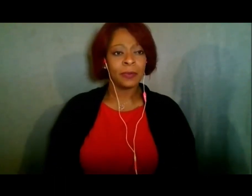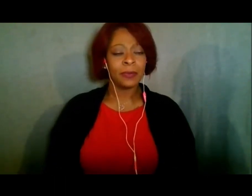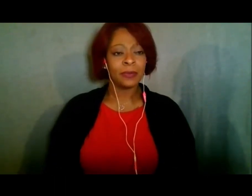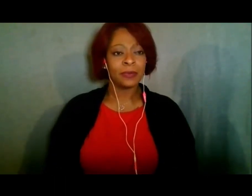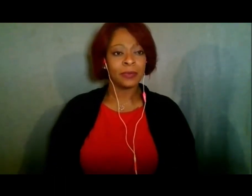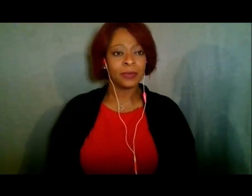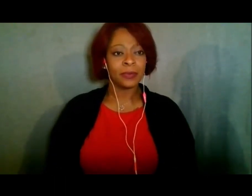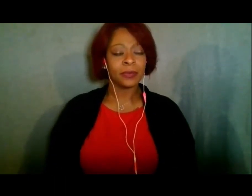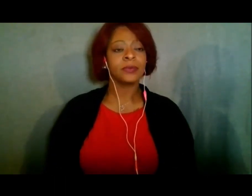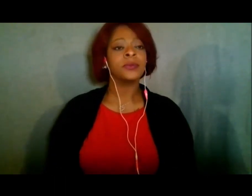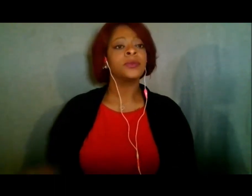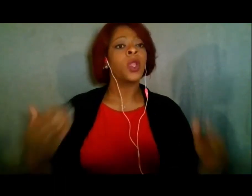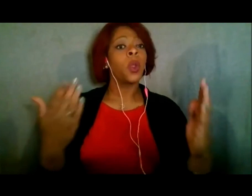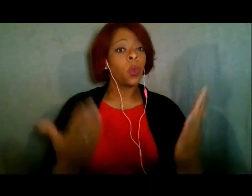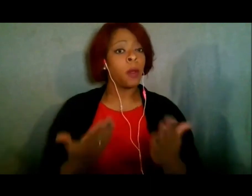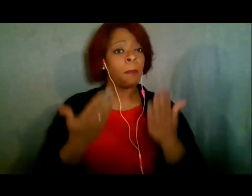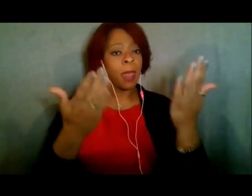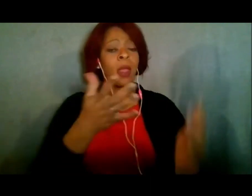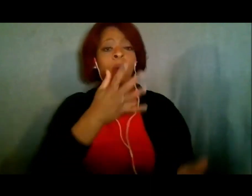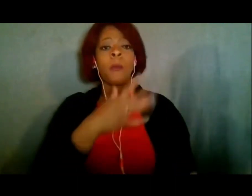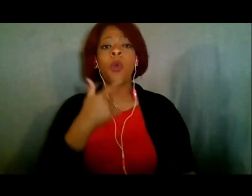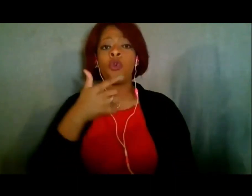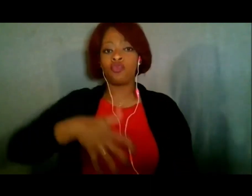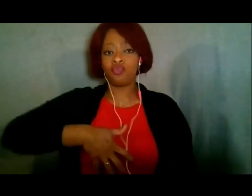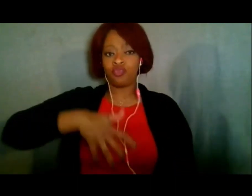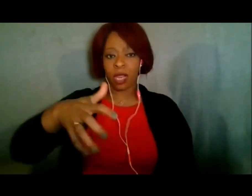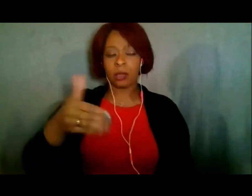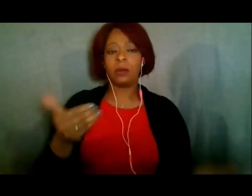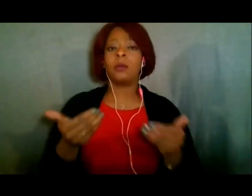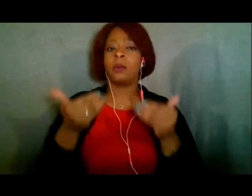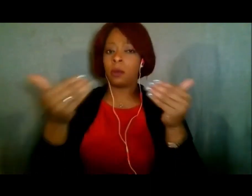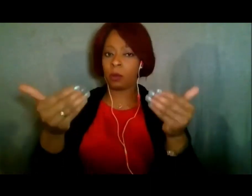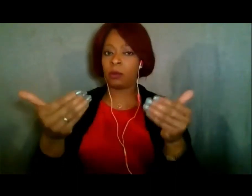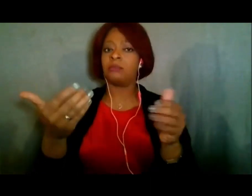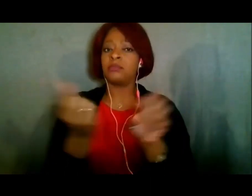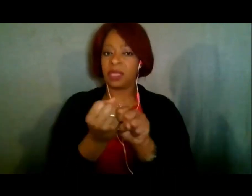We are recommending that women who are pregnant get the vaccine.